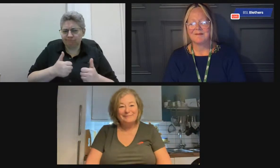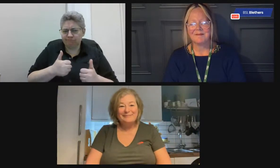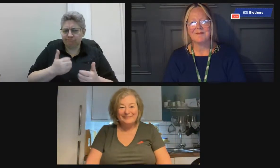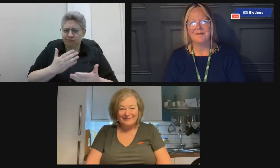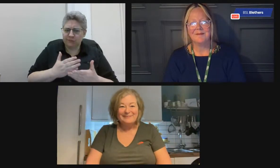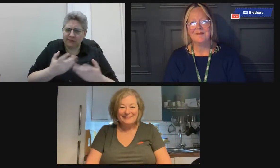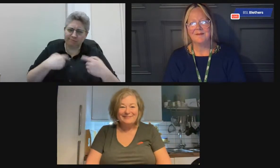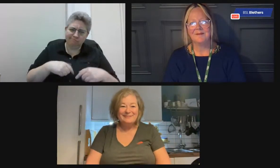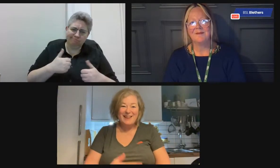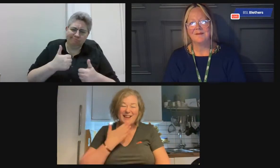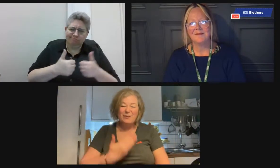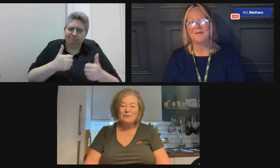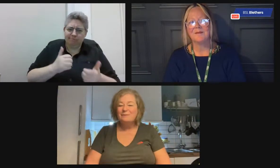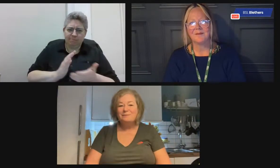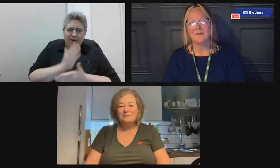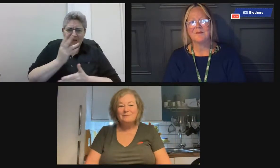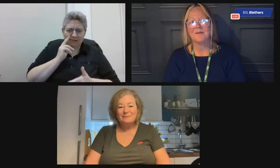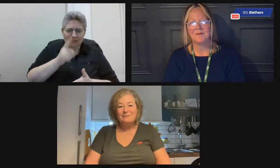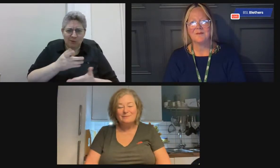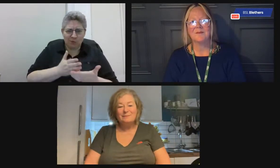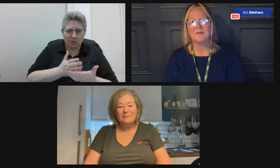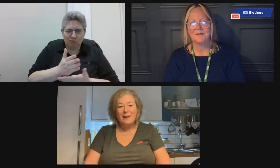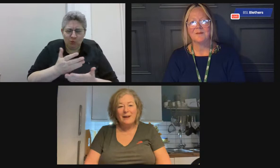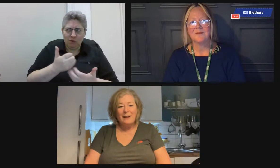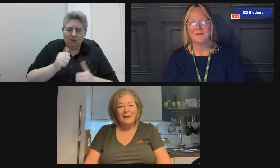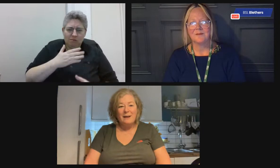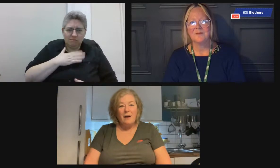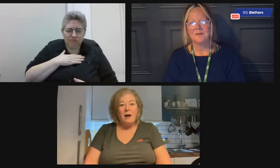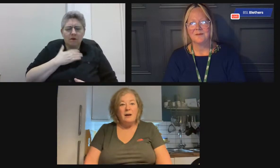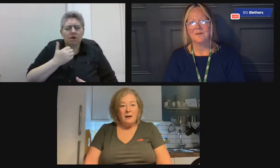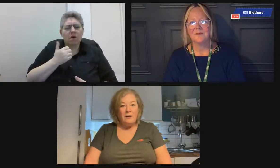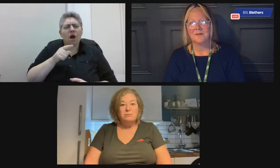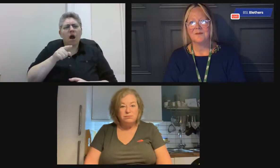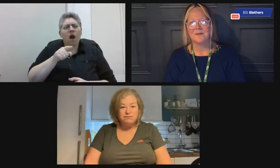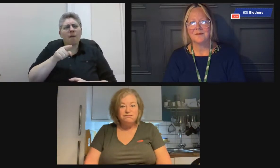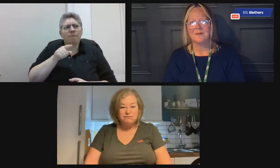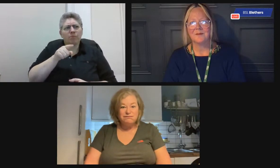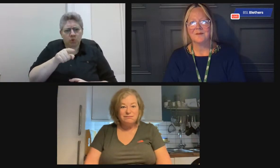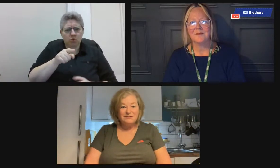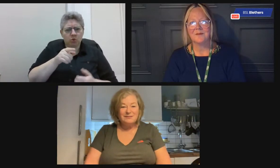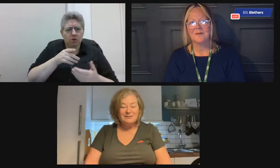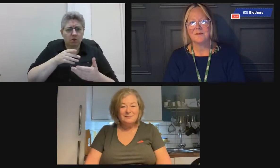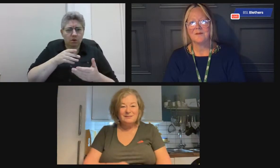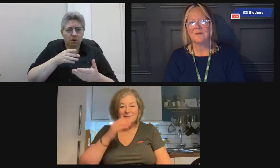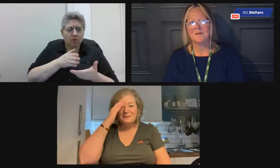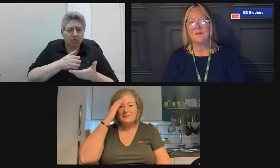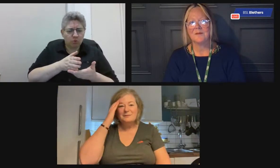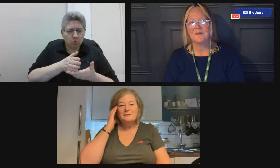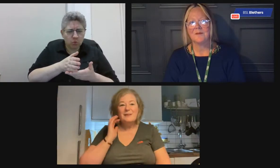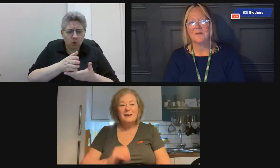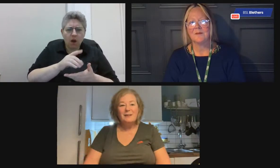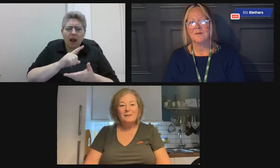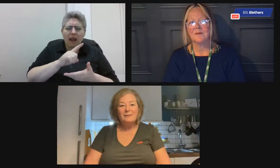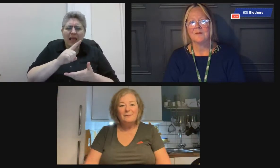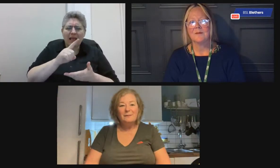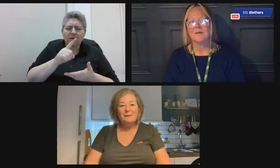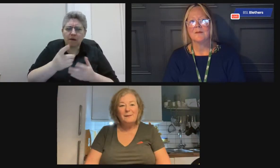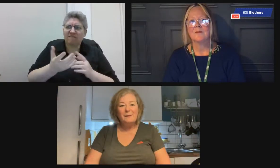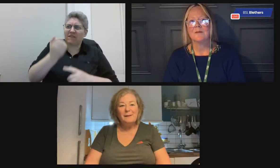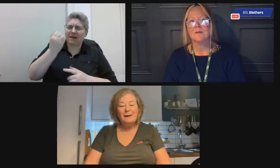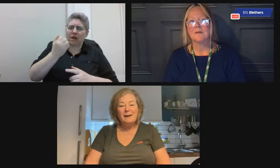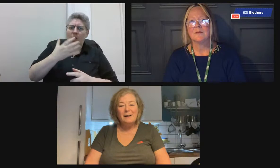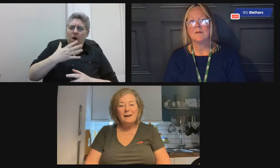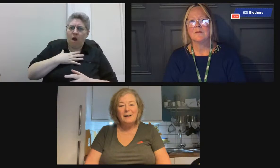got through it. I got through it. Oh, well done you, and it's lovely to have you here. I'm pleased to see you got through it, and it's great to have you here with us. Thank